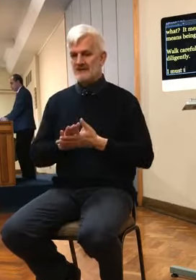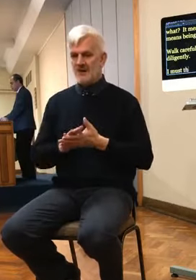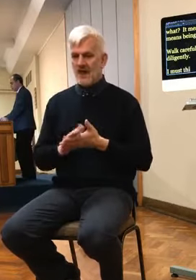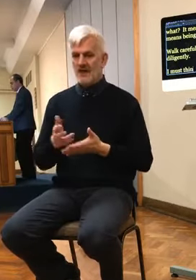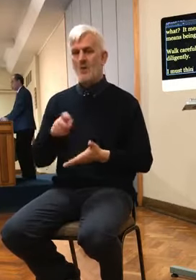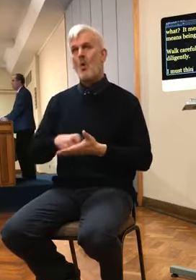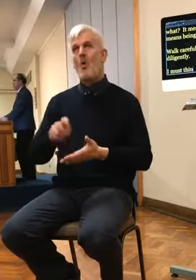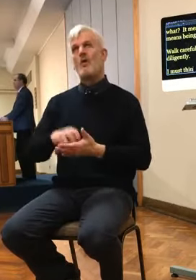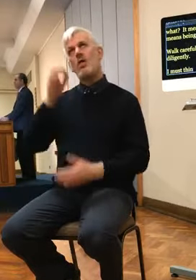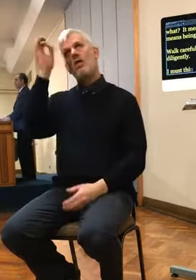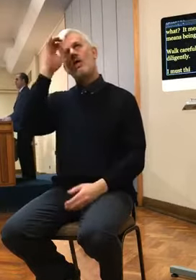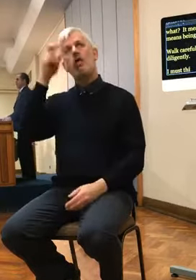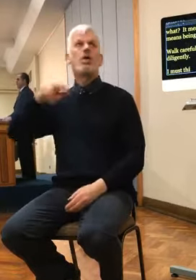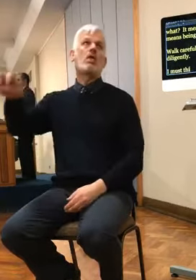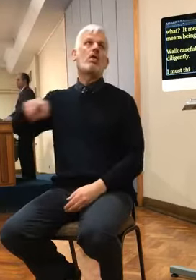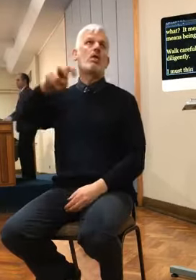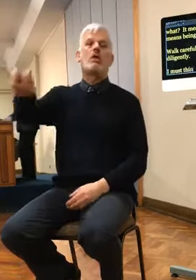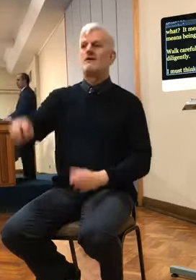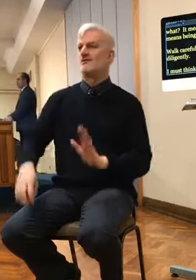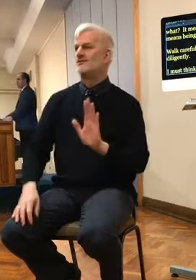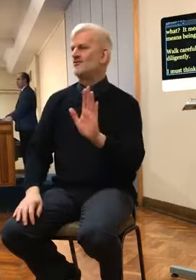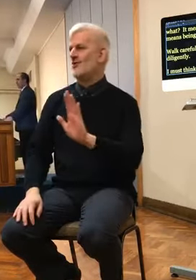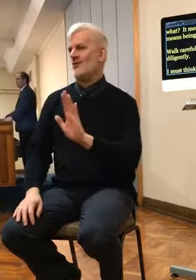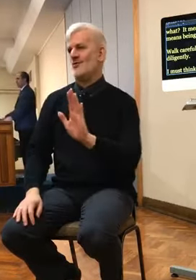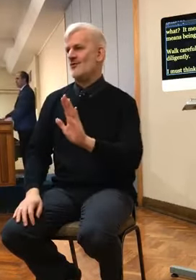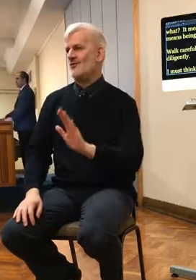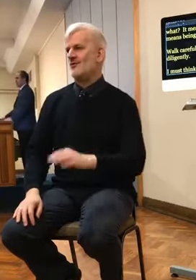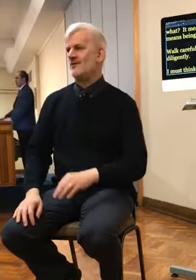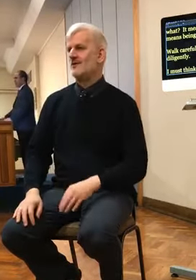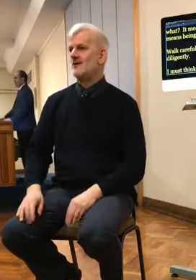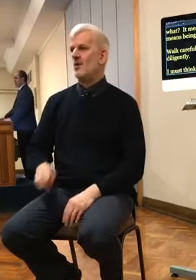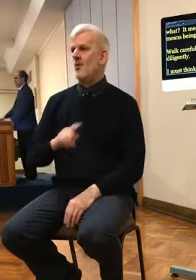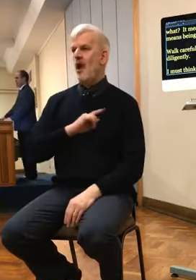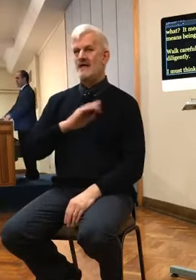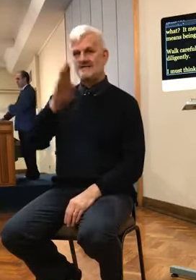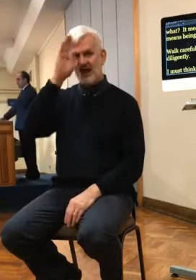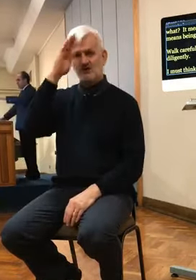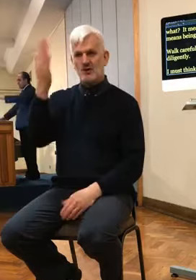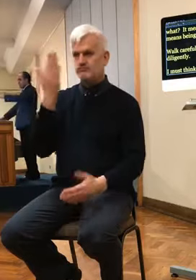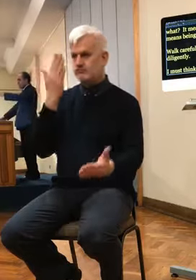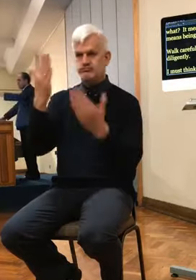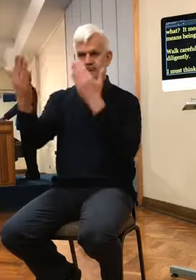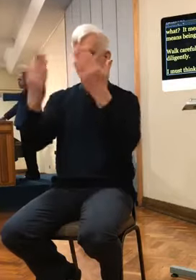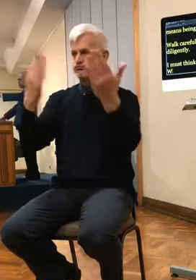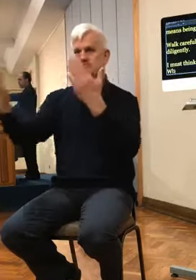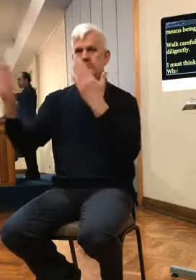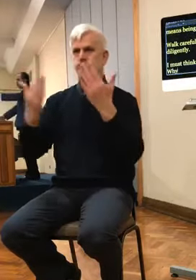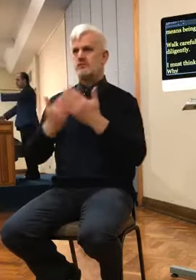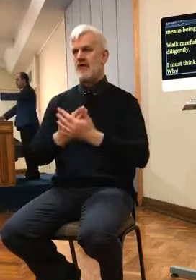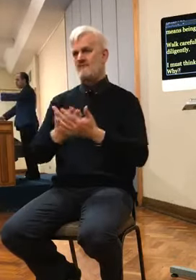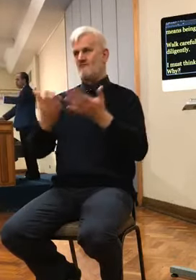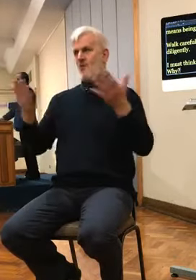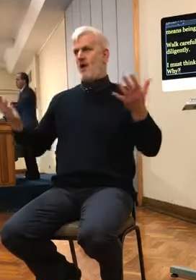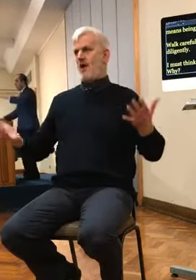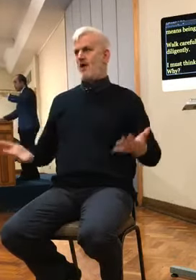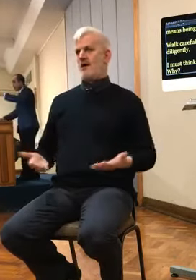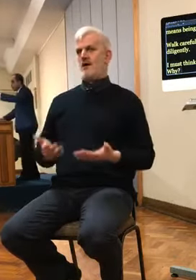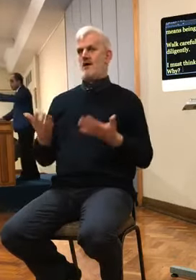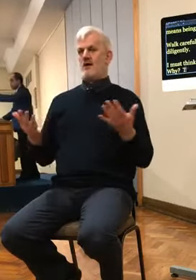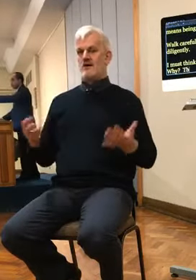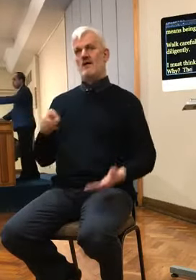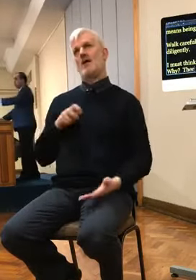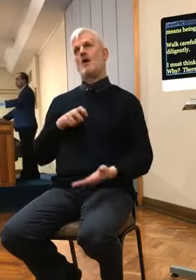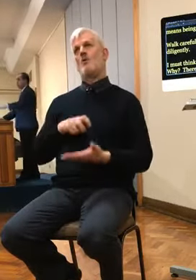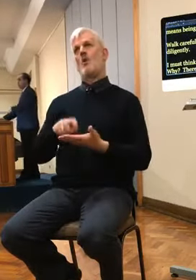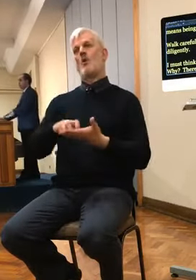walk with caution. Why? Because there are many, many dangers that lay in ambush before you and ahead